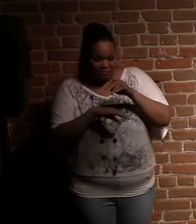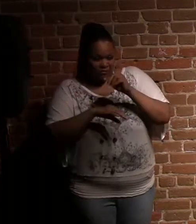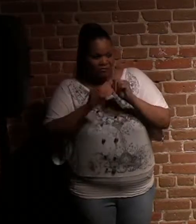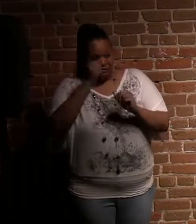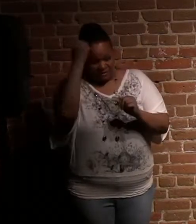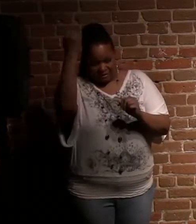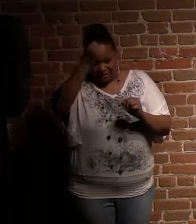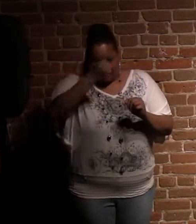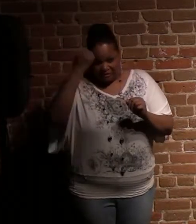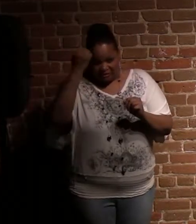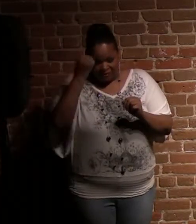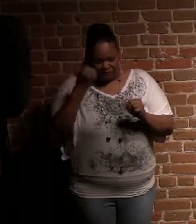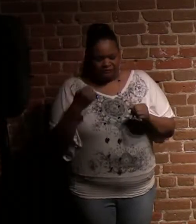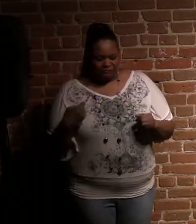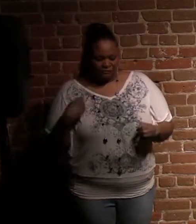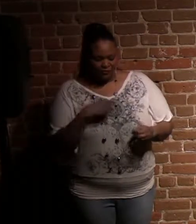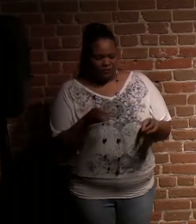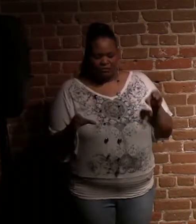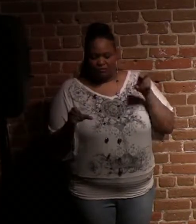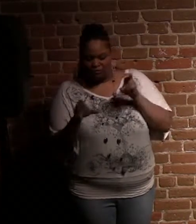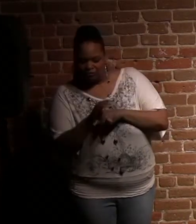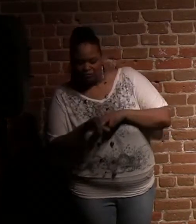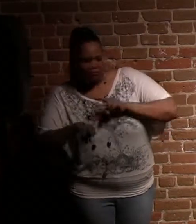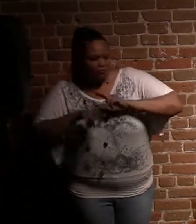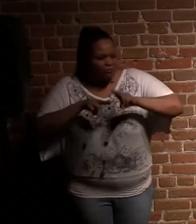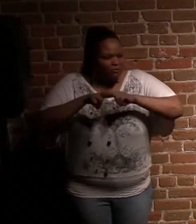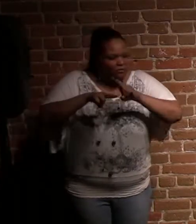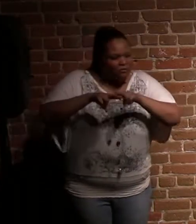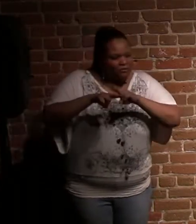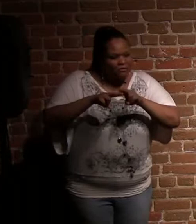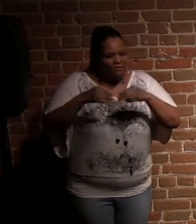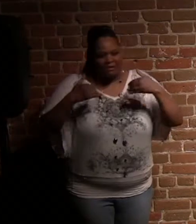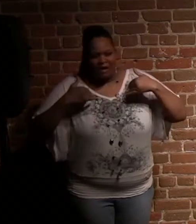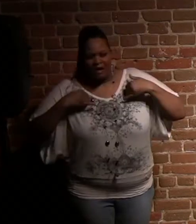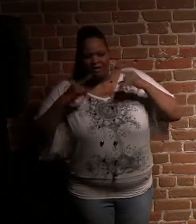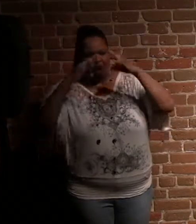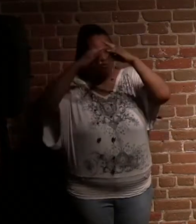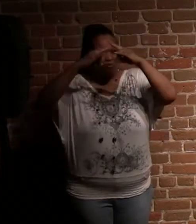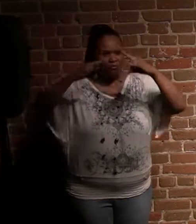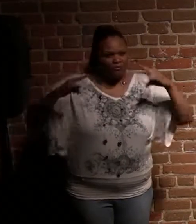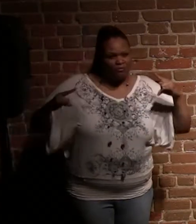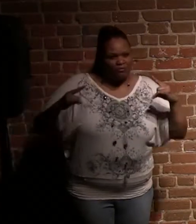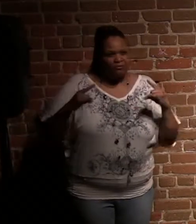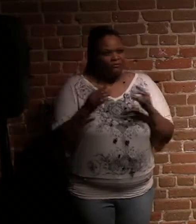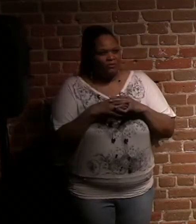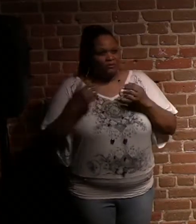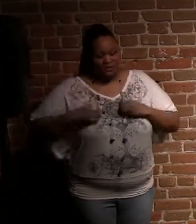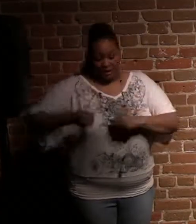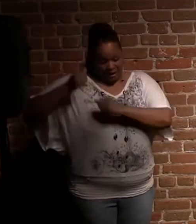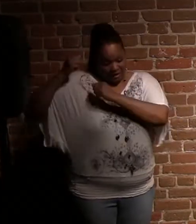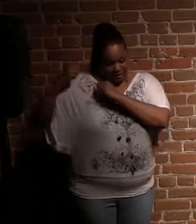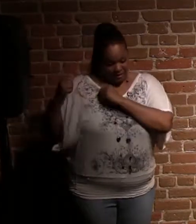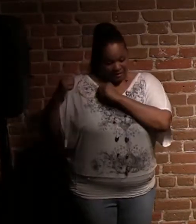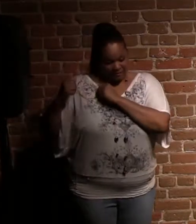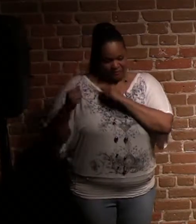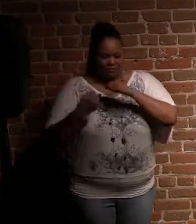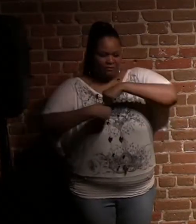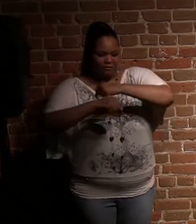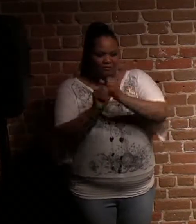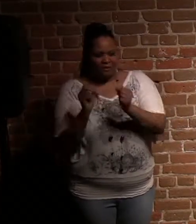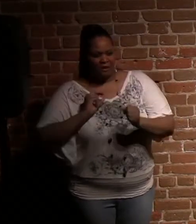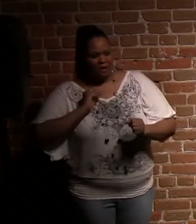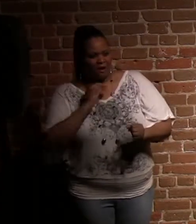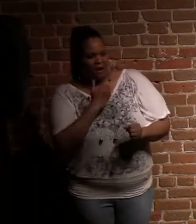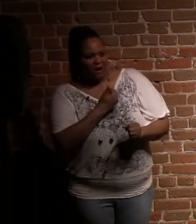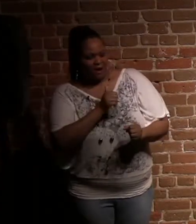lot of trains, and we did a lot of camping. We had handmade backpacks, handmade clothing,